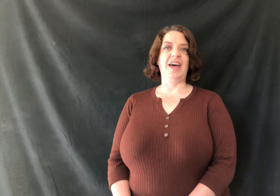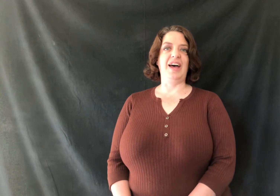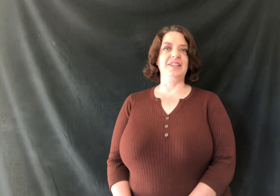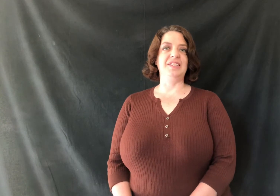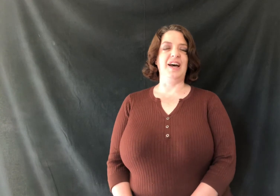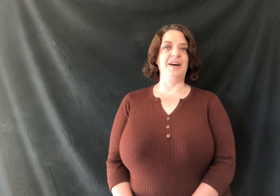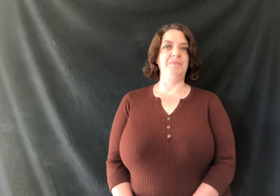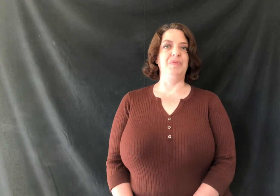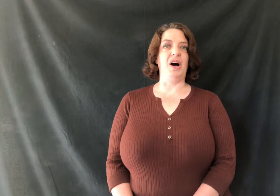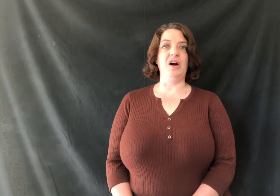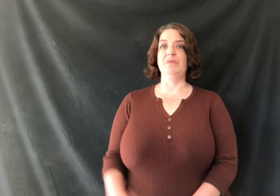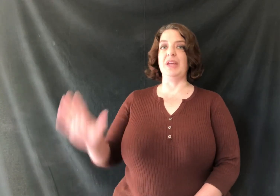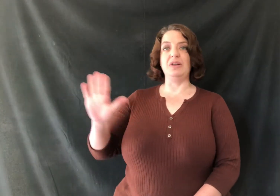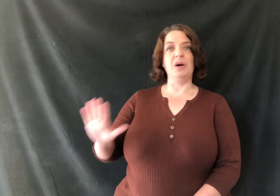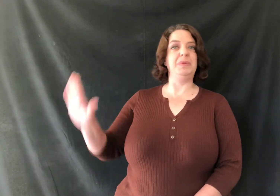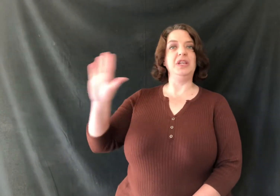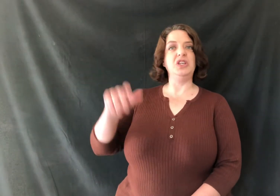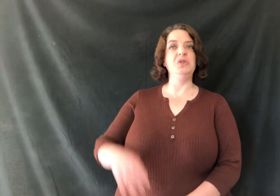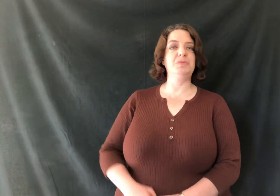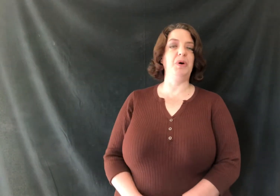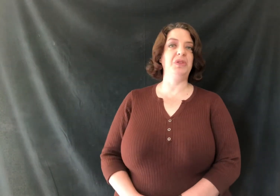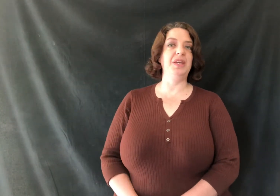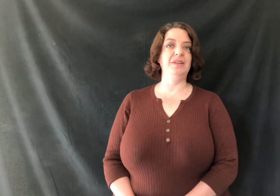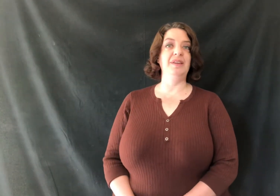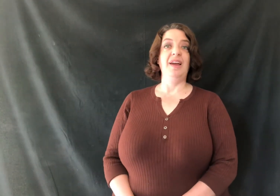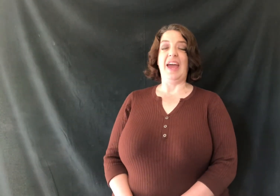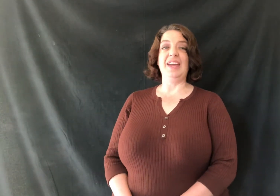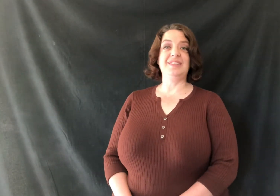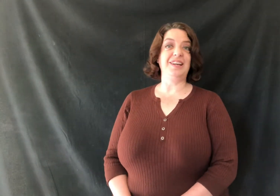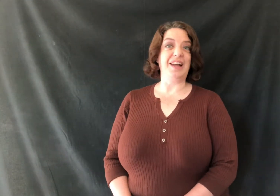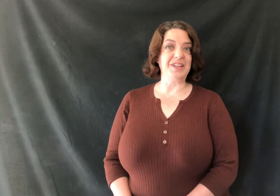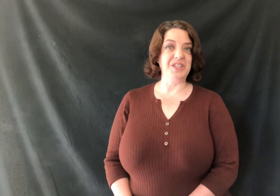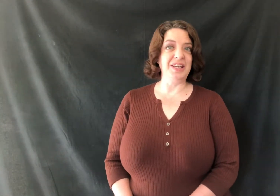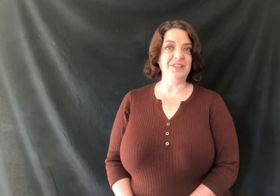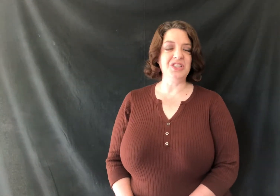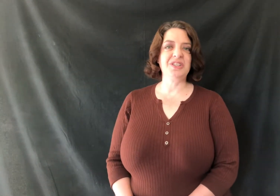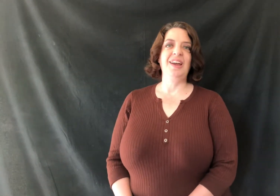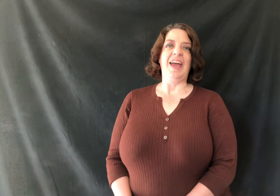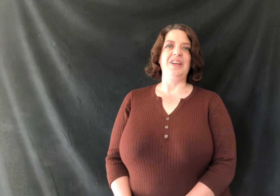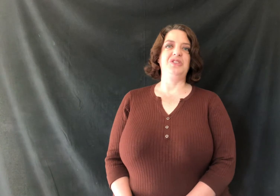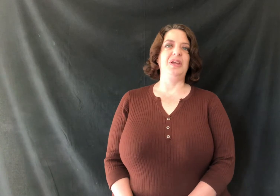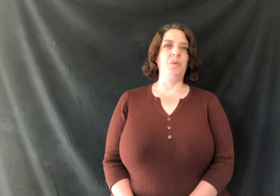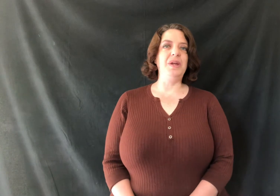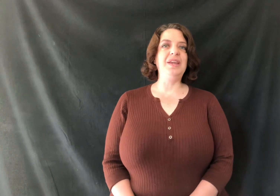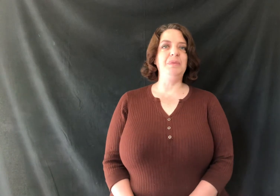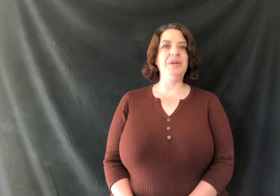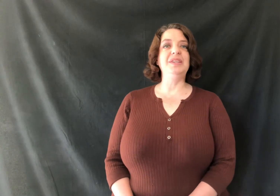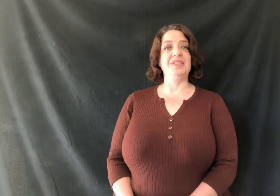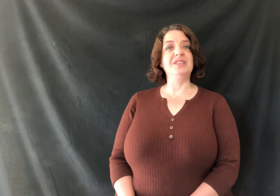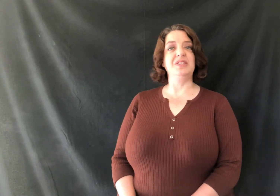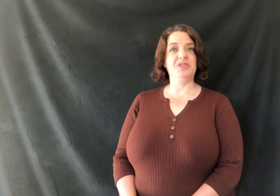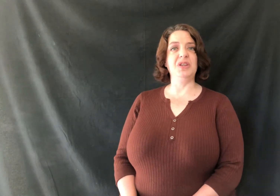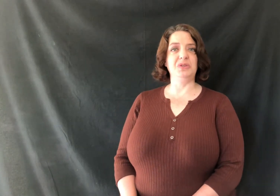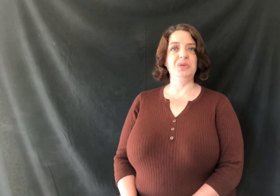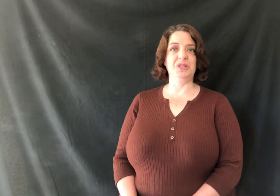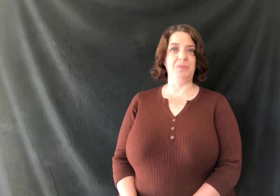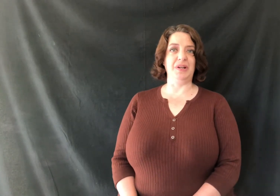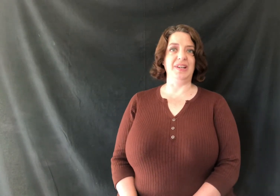that are being used both in ASL and in English, and so that we can be sensitive to those who experience